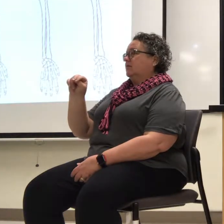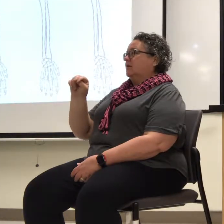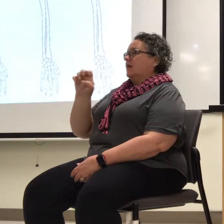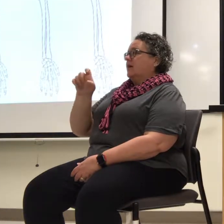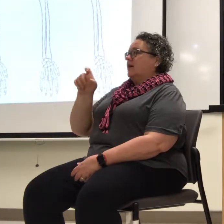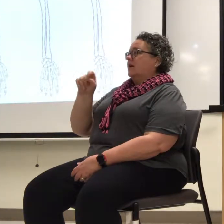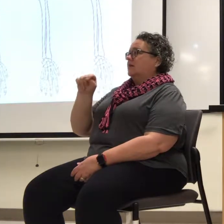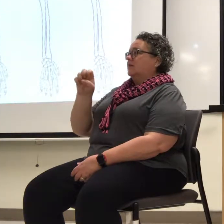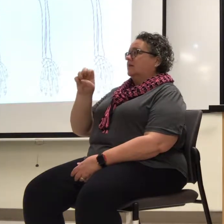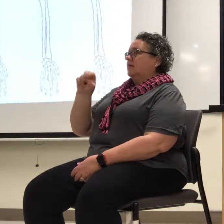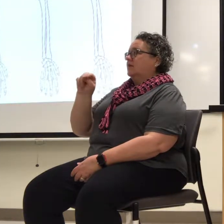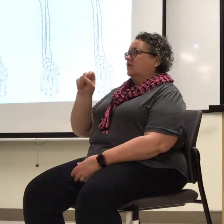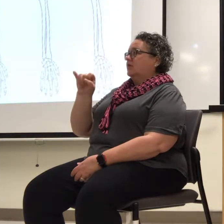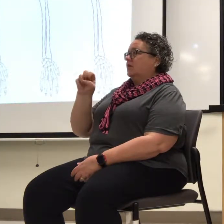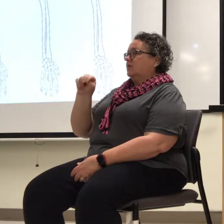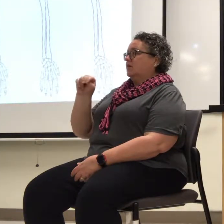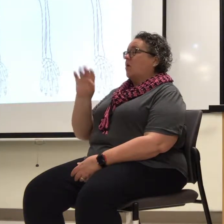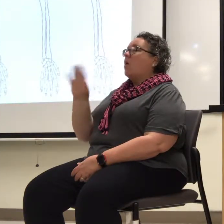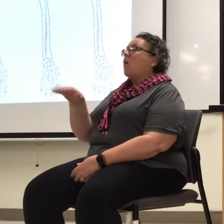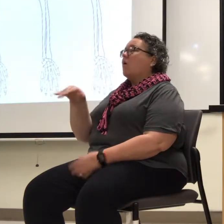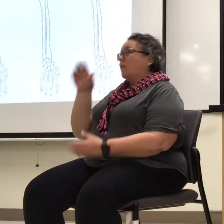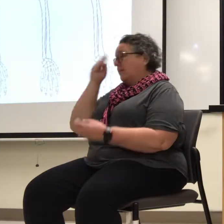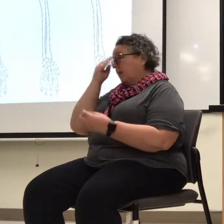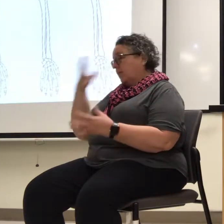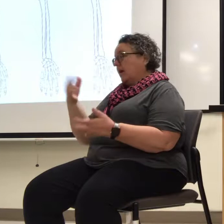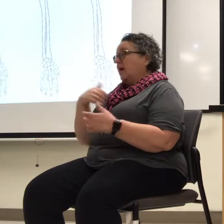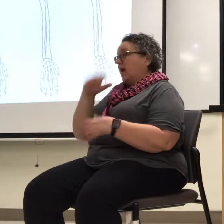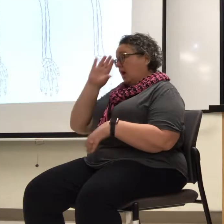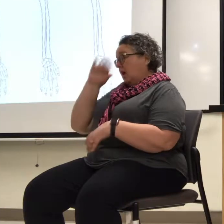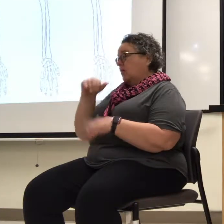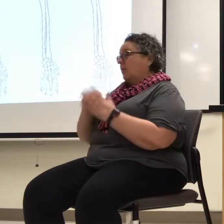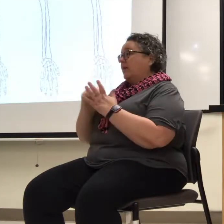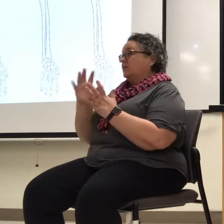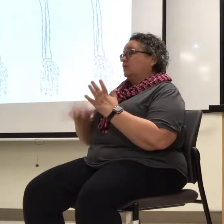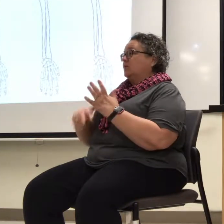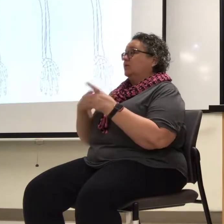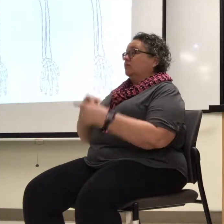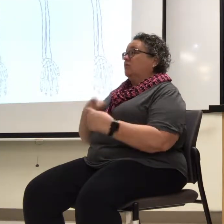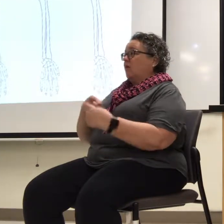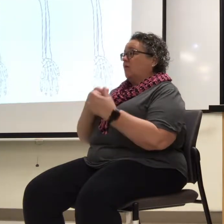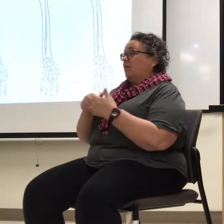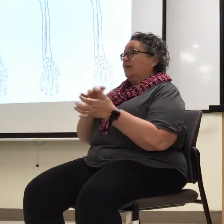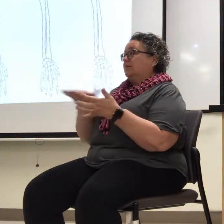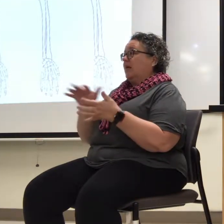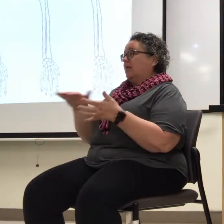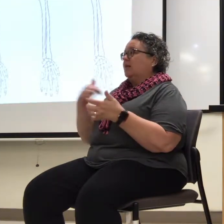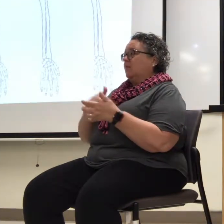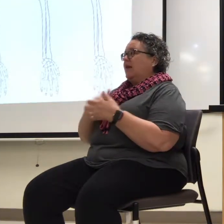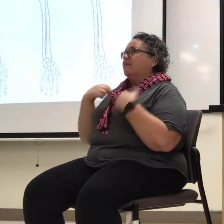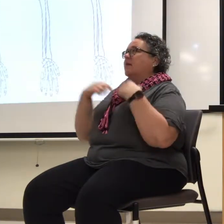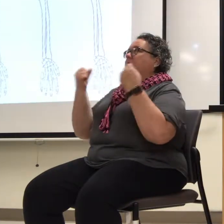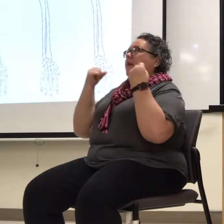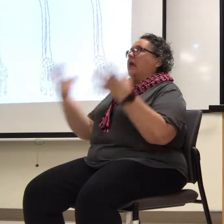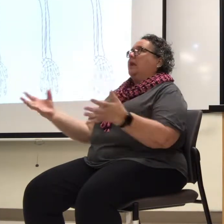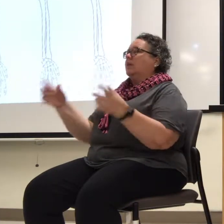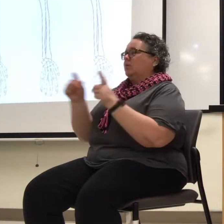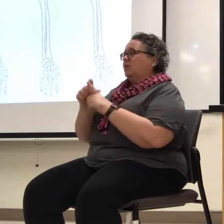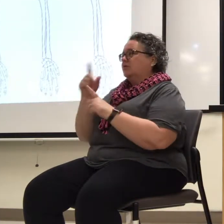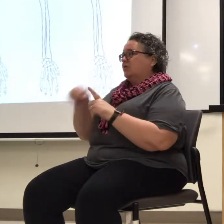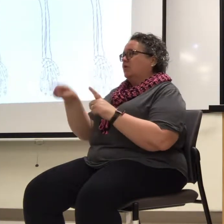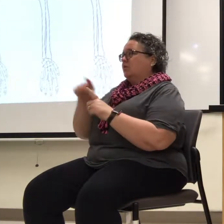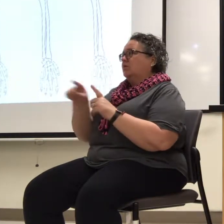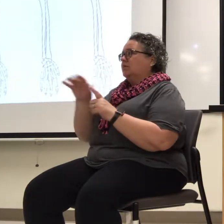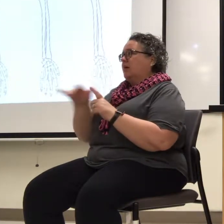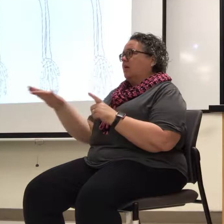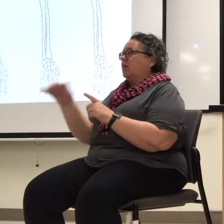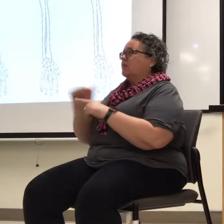extension. Oh, and by the way, I know students struggle with spelling in anatomy. It's very difficult. We have a lot of words for you to spell. We'll